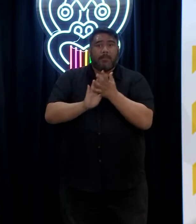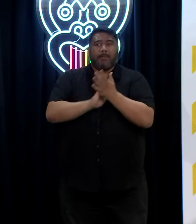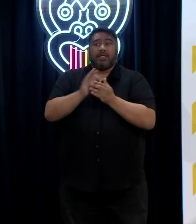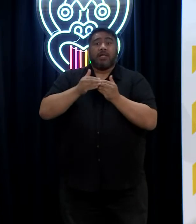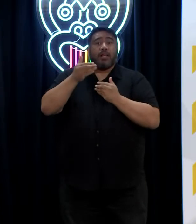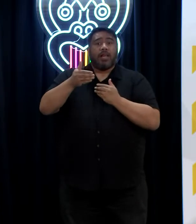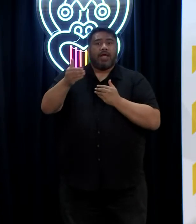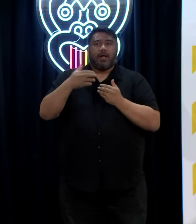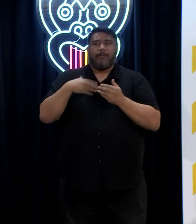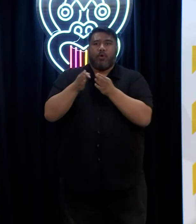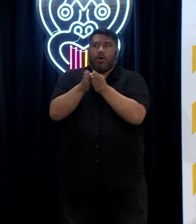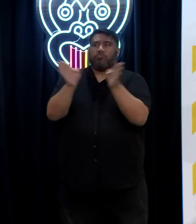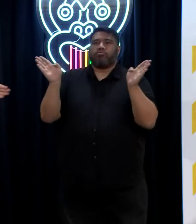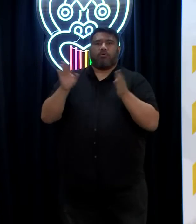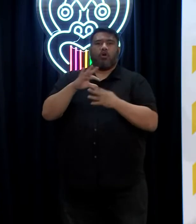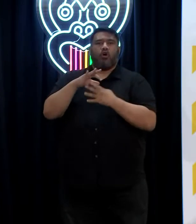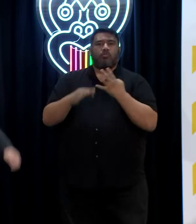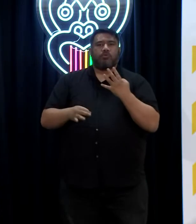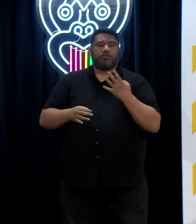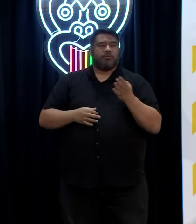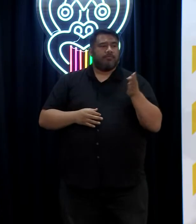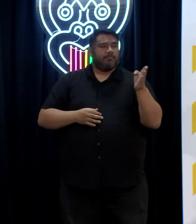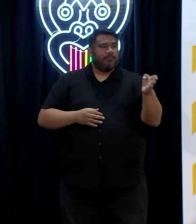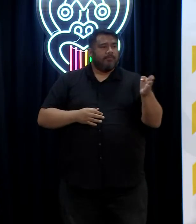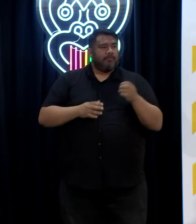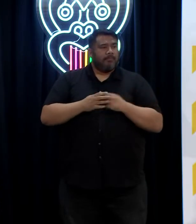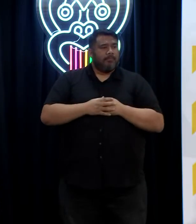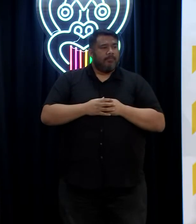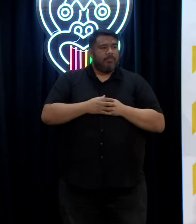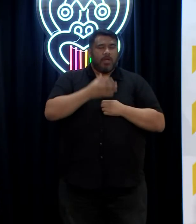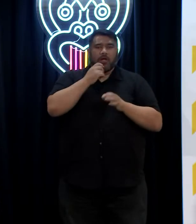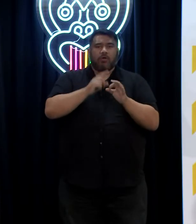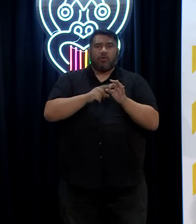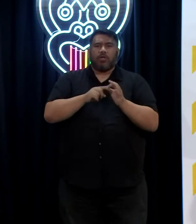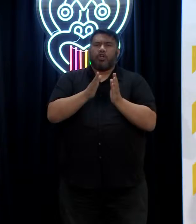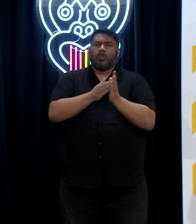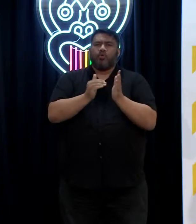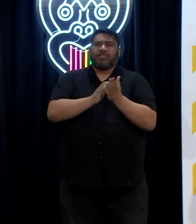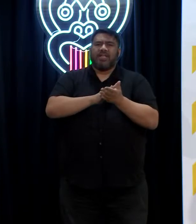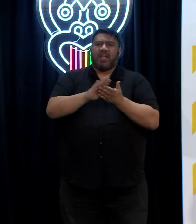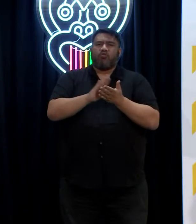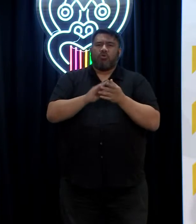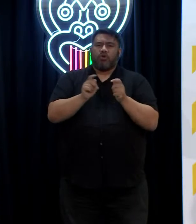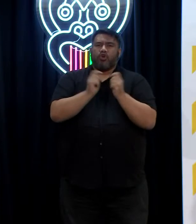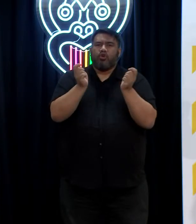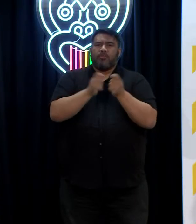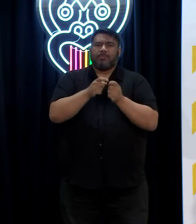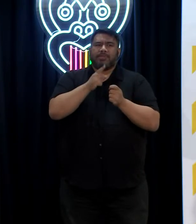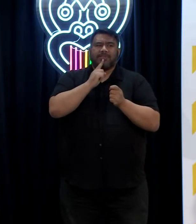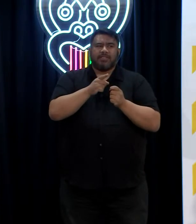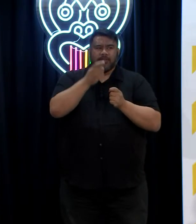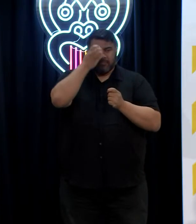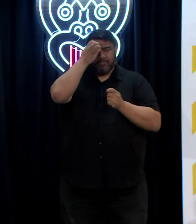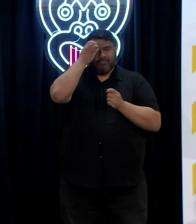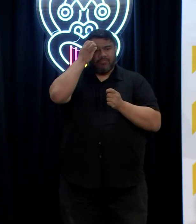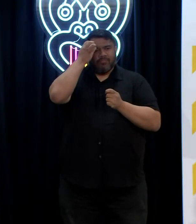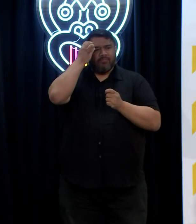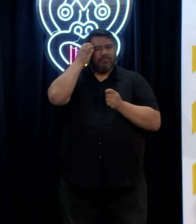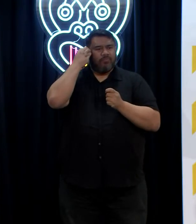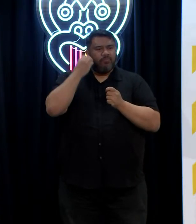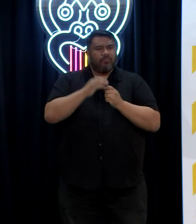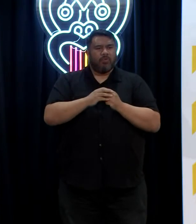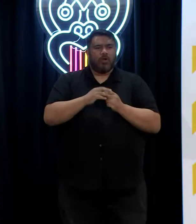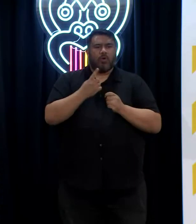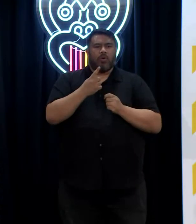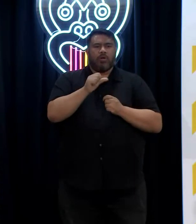open up for us for that period of time. I'll come here. The Herald today launched its 90% project for vaccinations. Do you think this